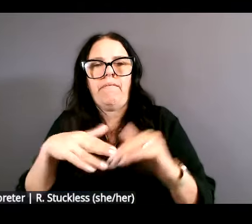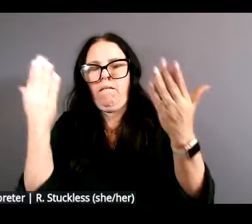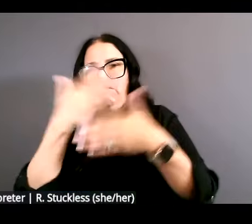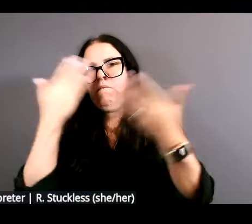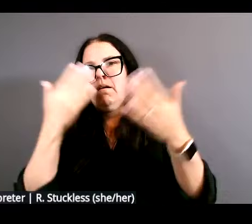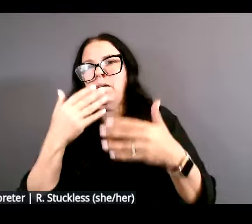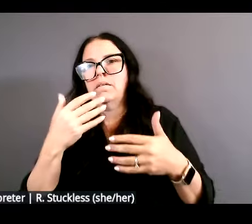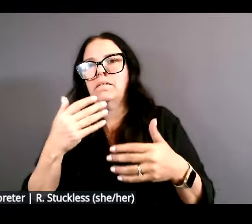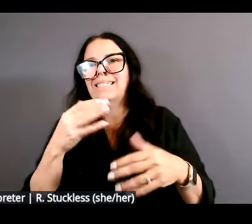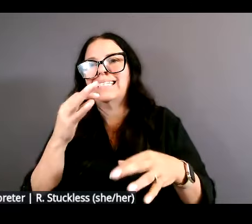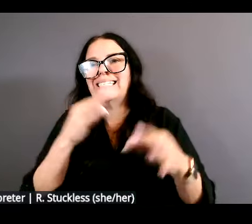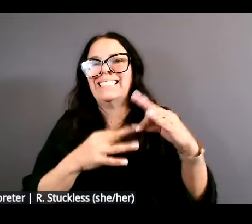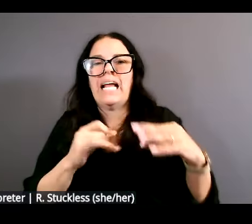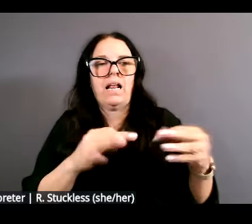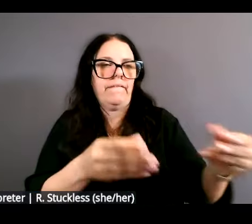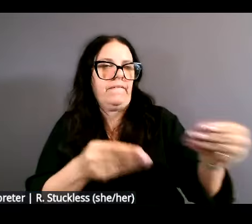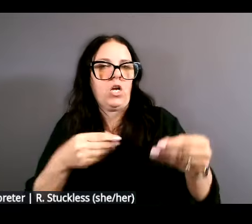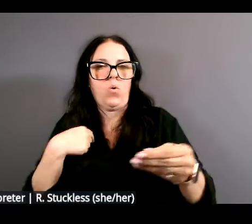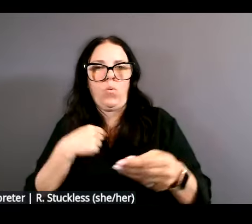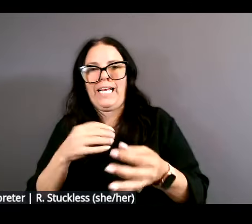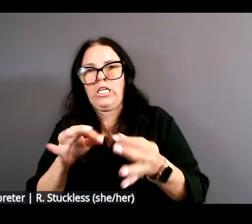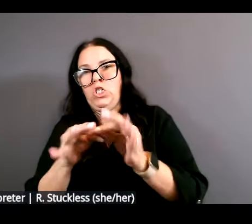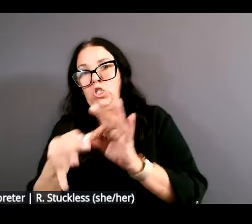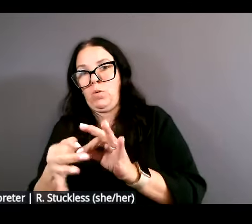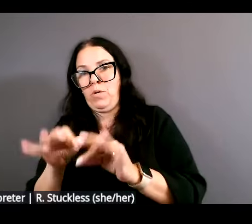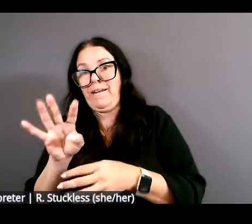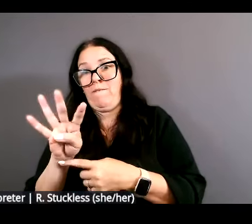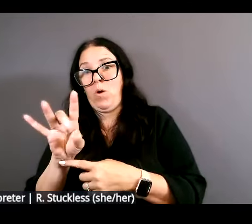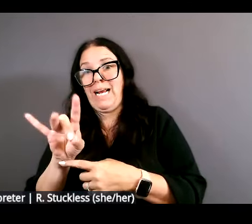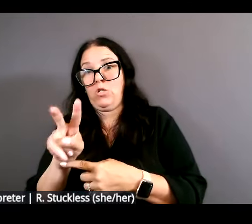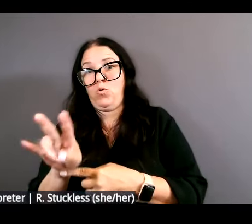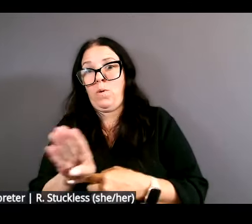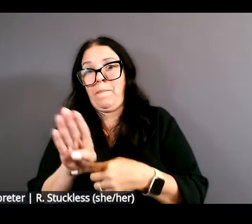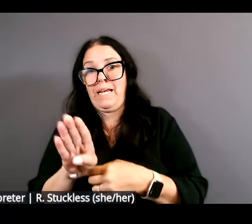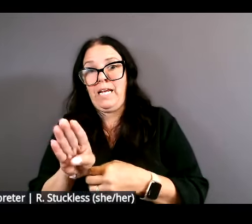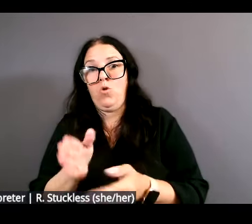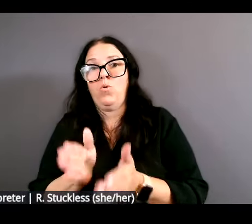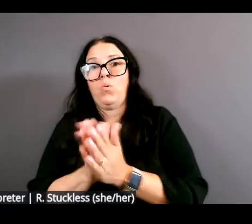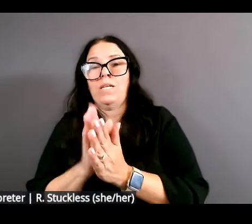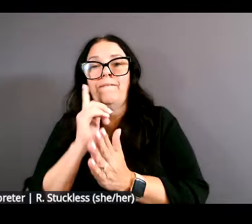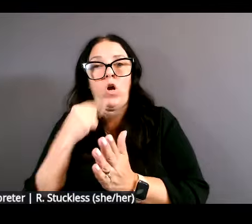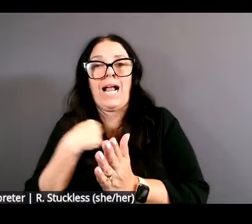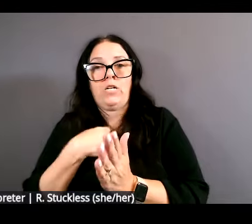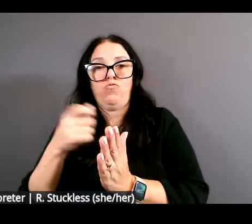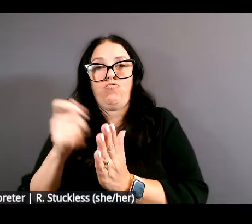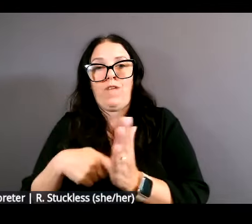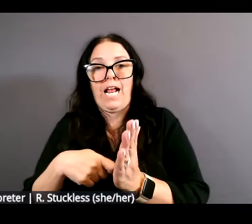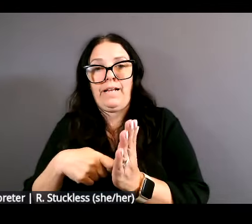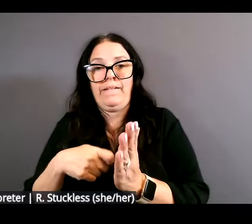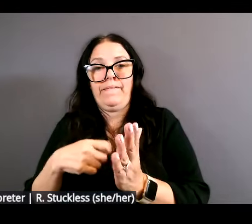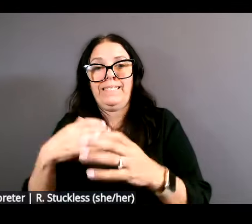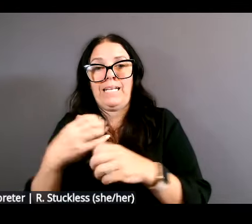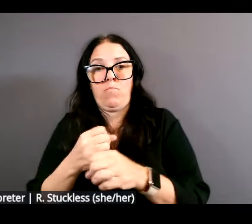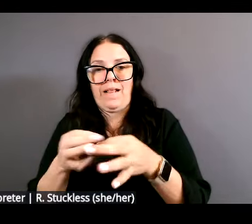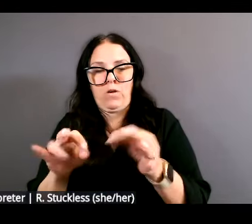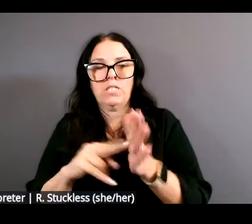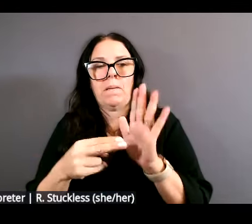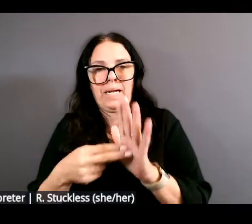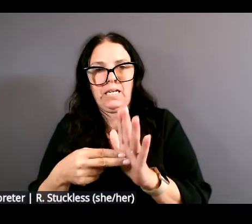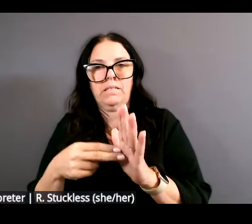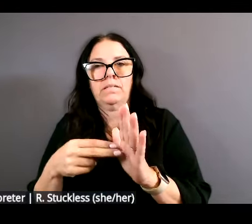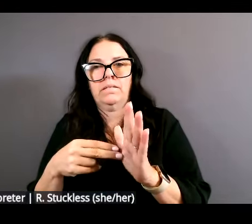and we're going to interpret 482B's request for us to draft the summary language requirement. We interpret that to mean a request that